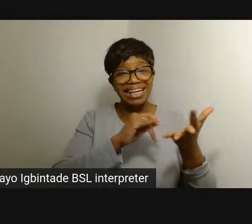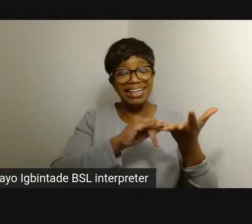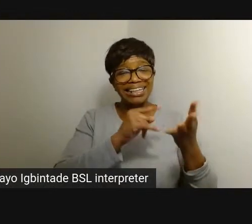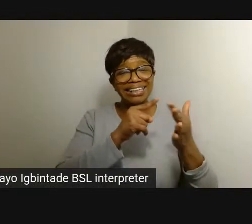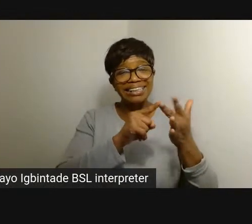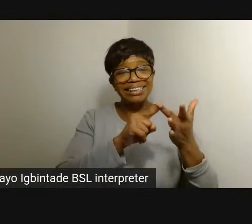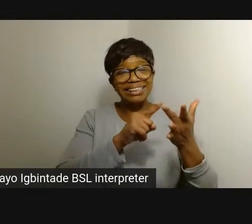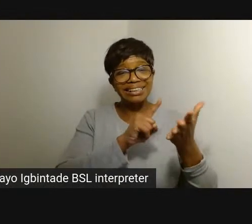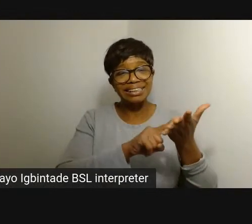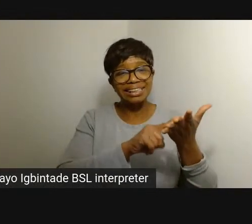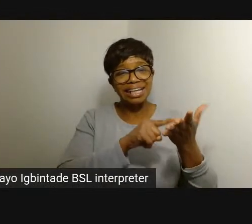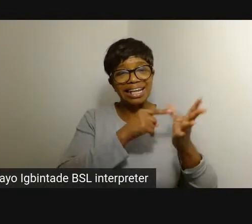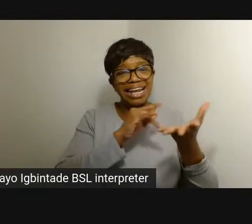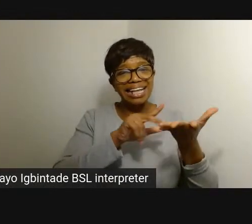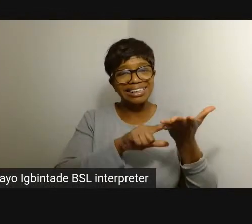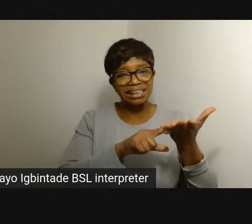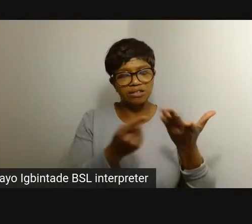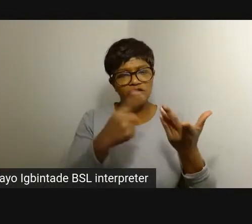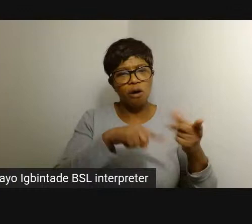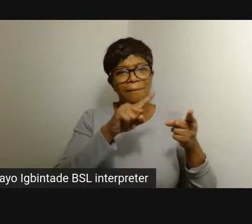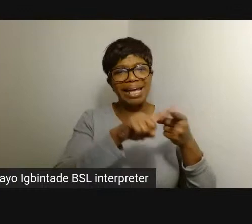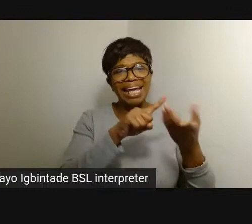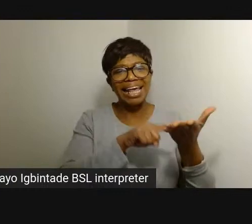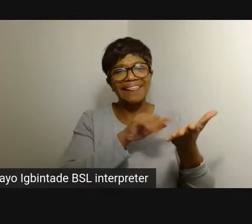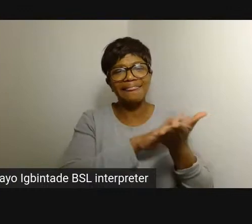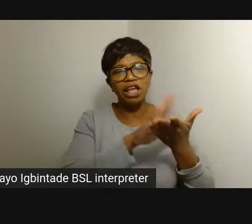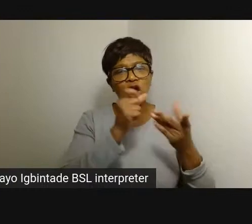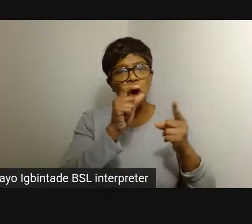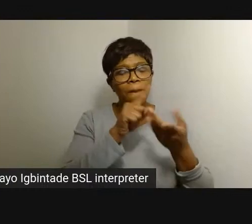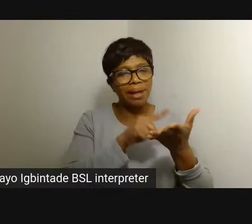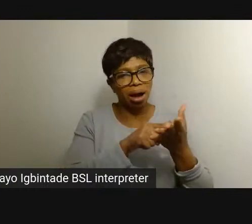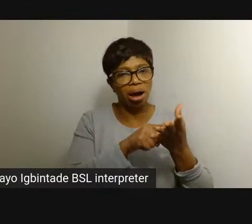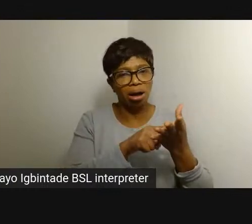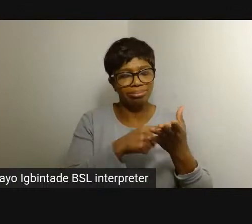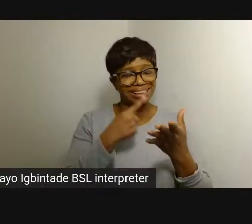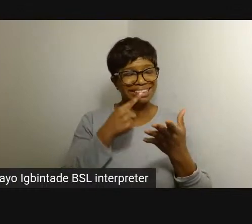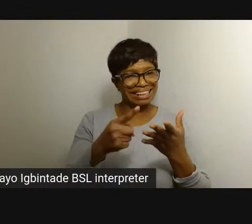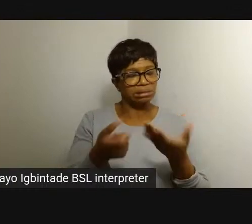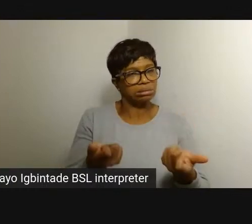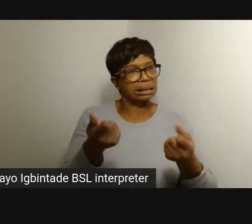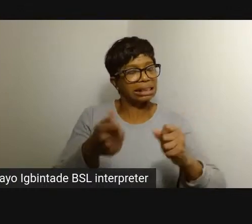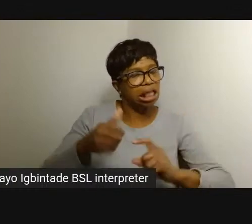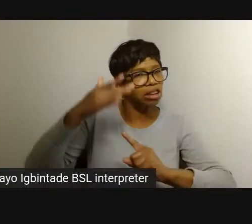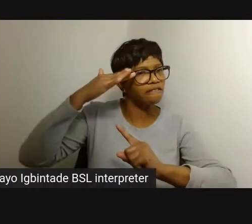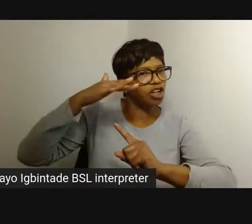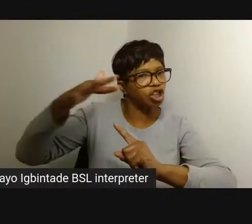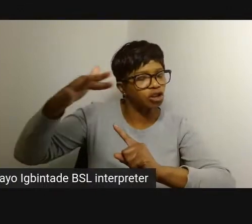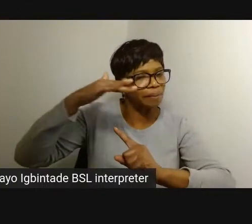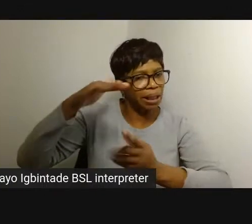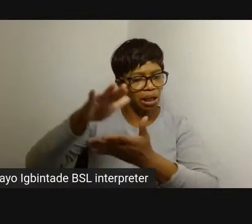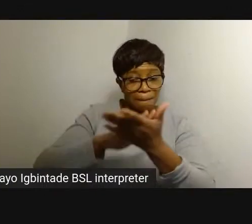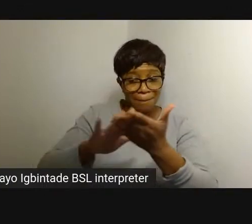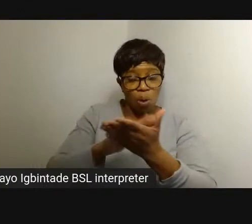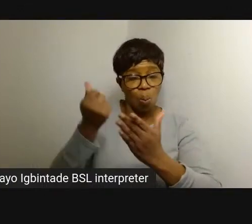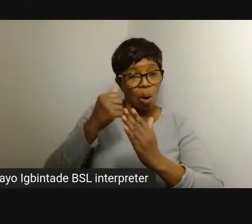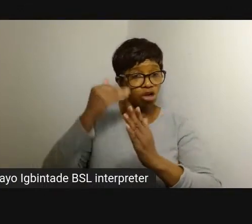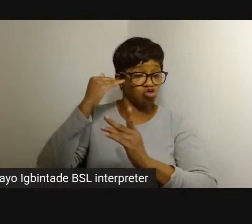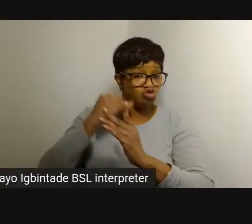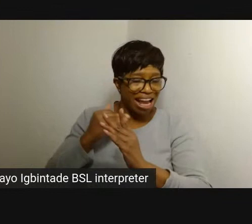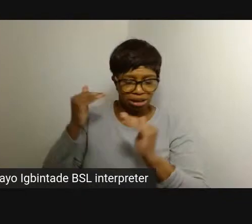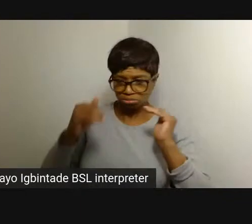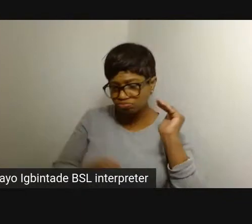the United Nations in 1963, until the philosophy which holds one race